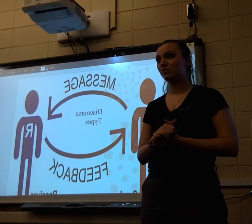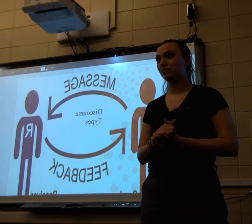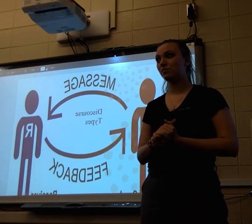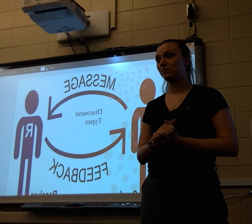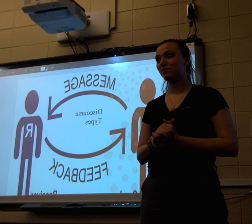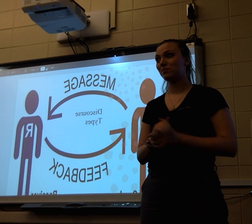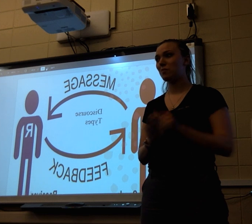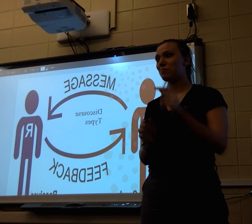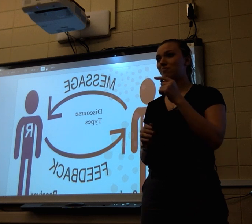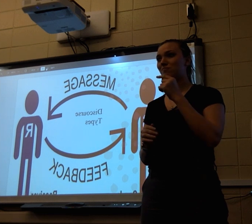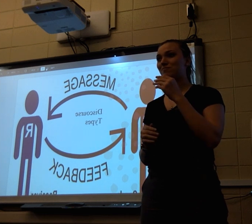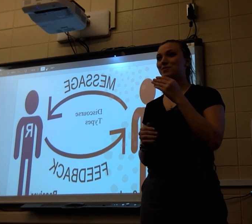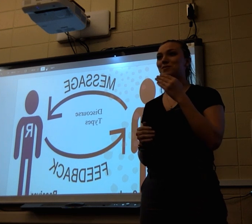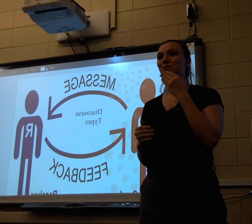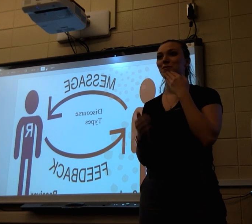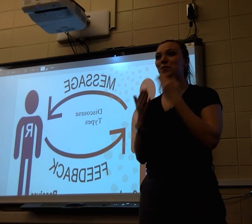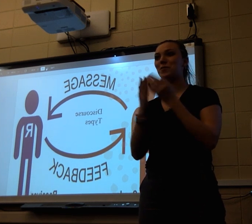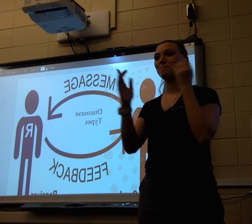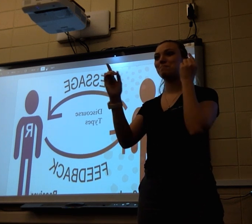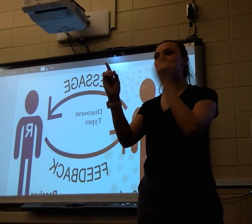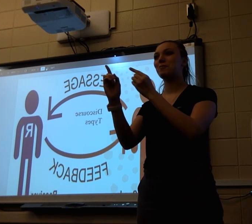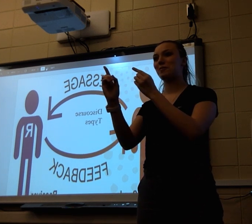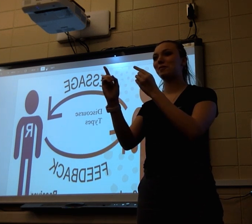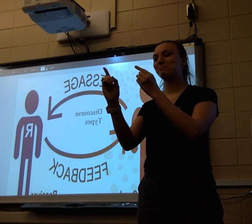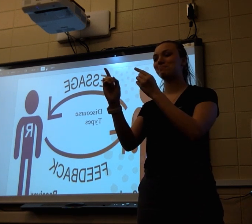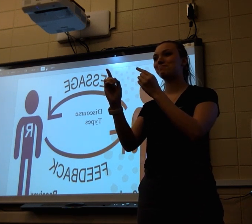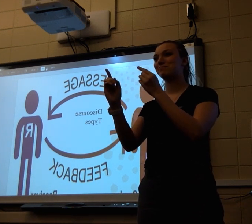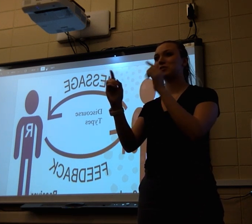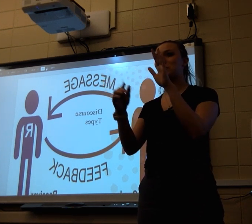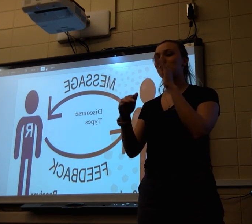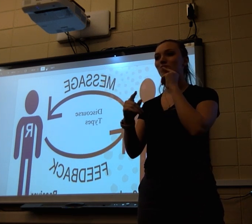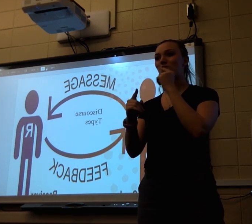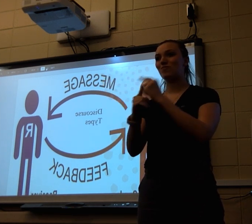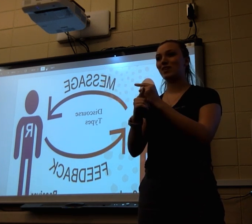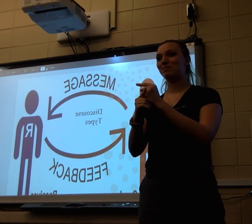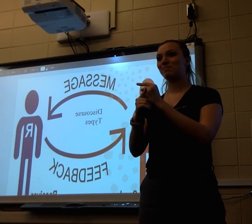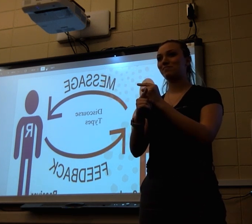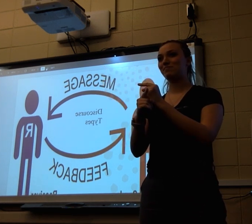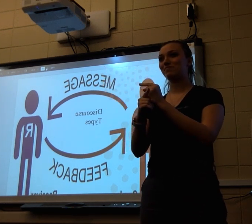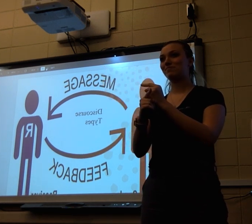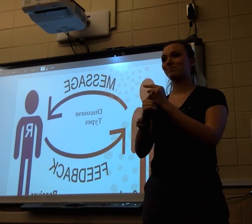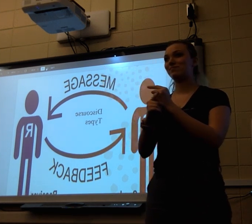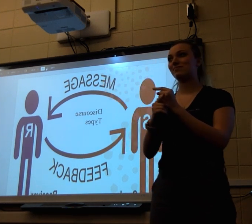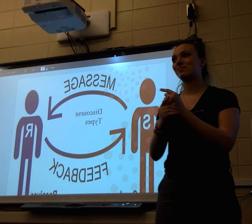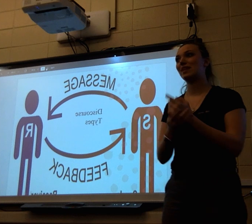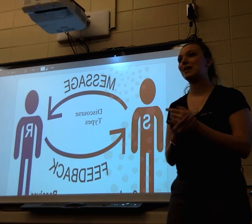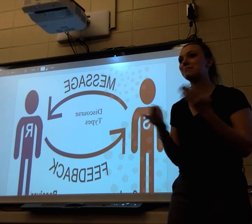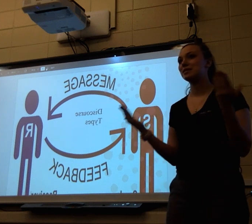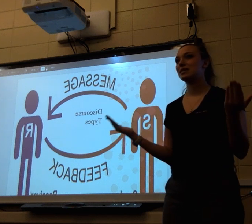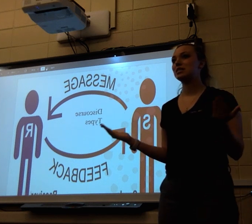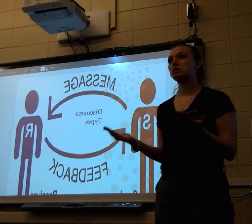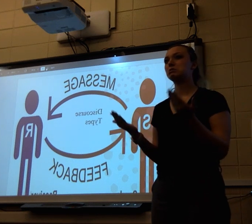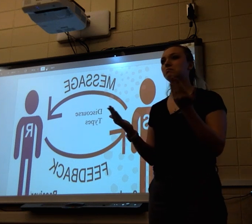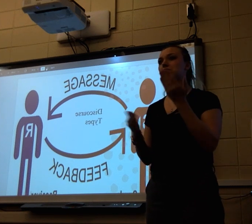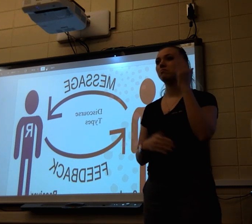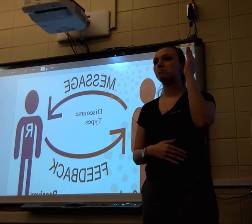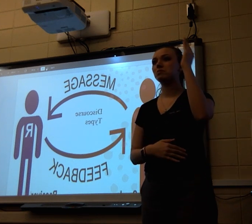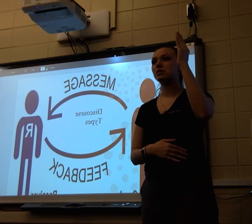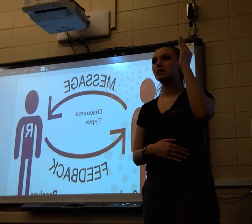to a very good point, and I thank you for that. And so she's right. I could be there to, there will be a